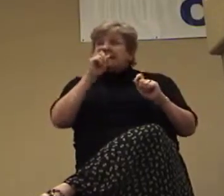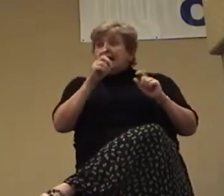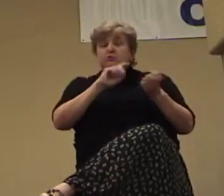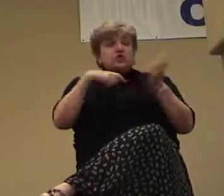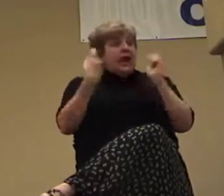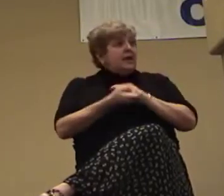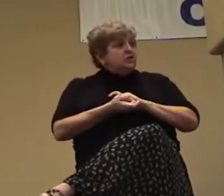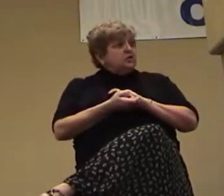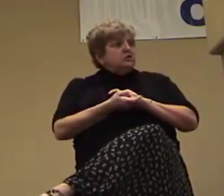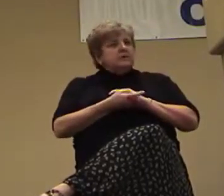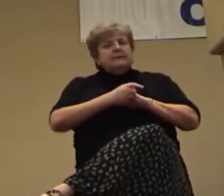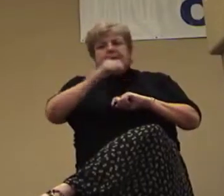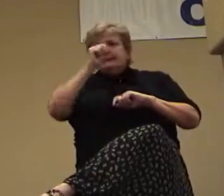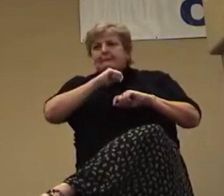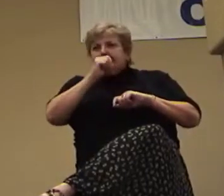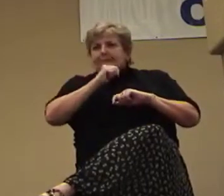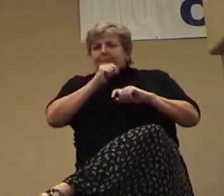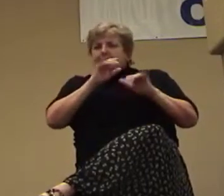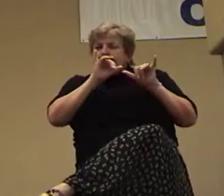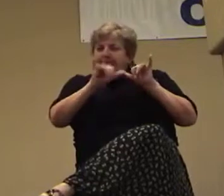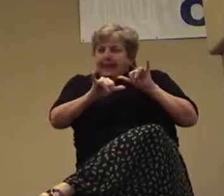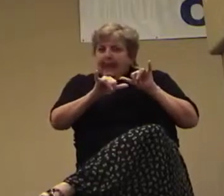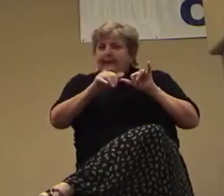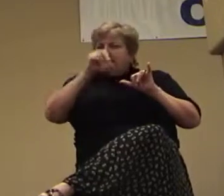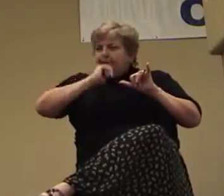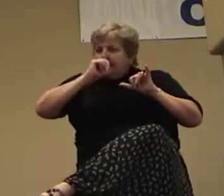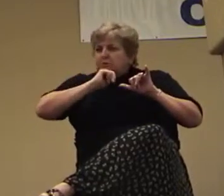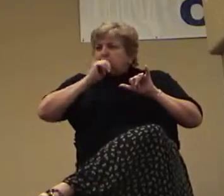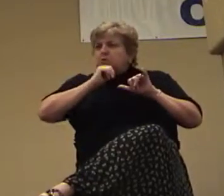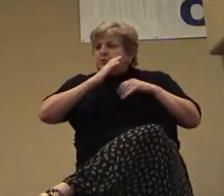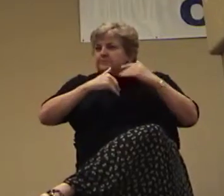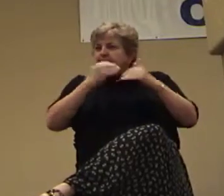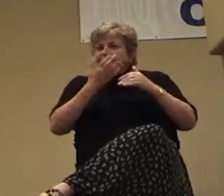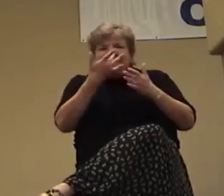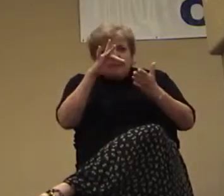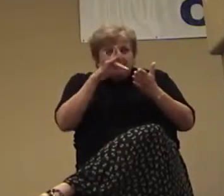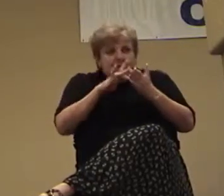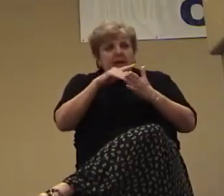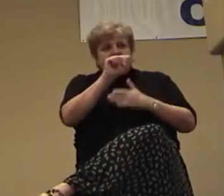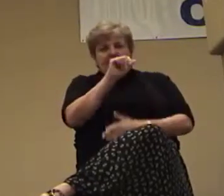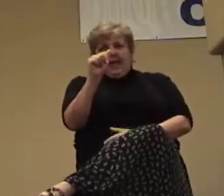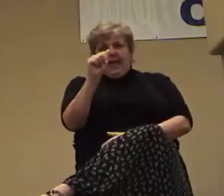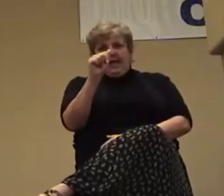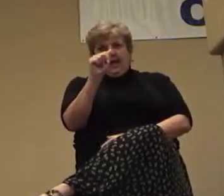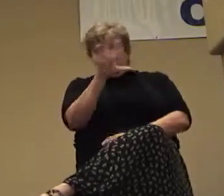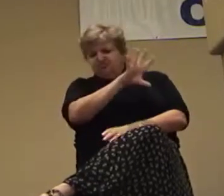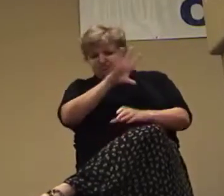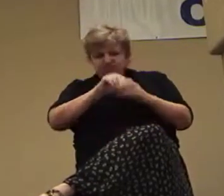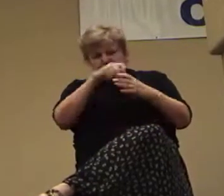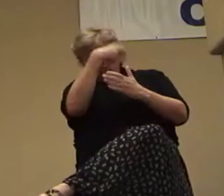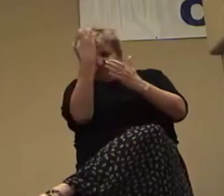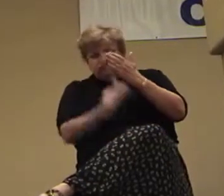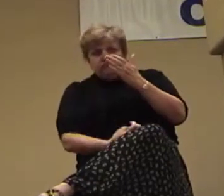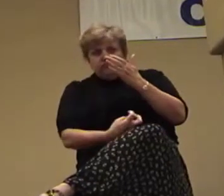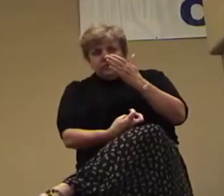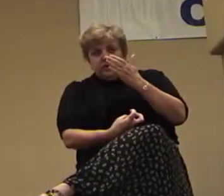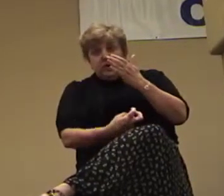with us. Stay with us through that process. In the center of Alcoholics Anonymous, the view from the center looks much different than when you're on the